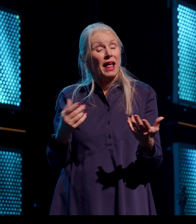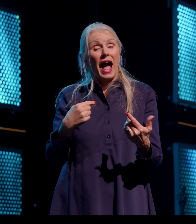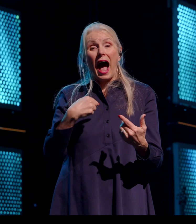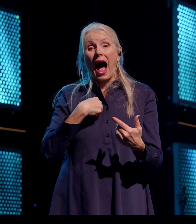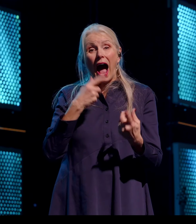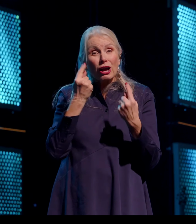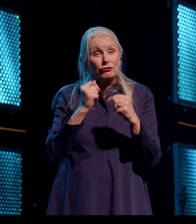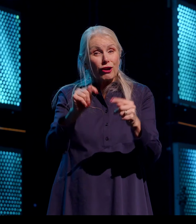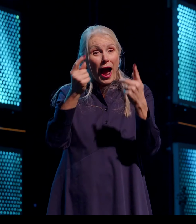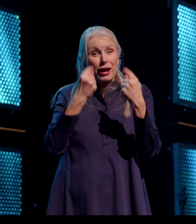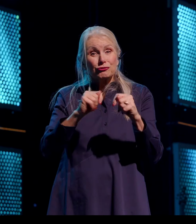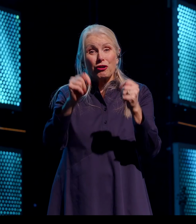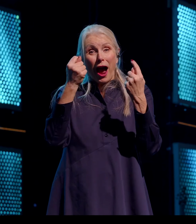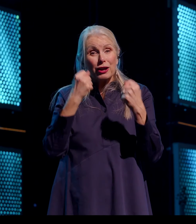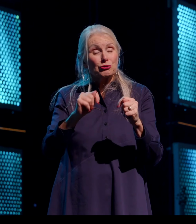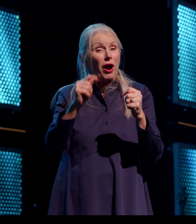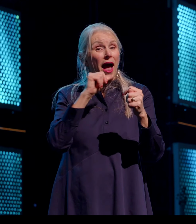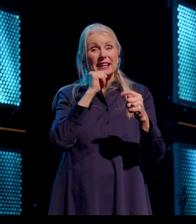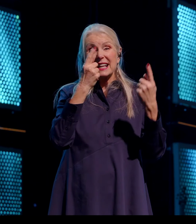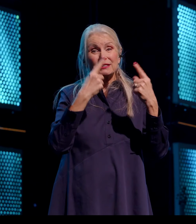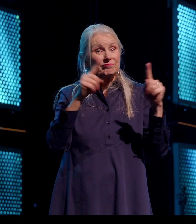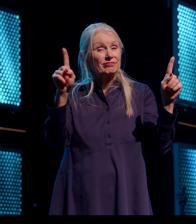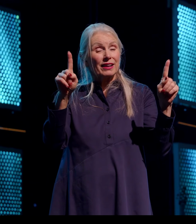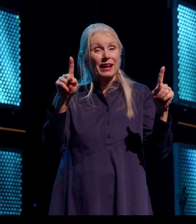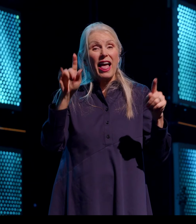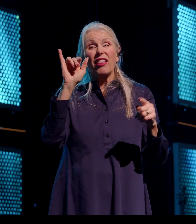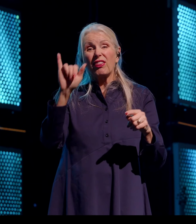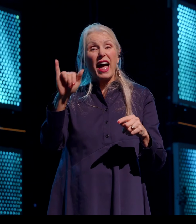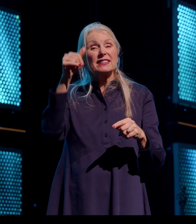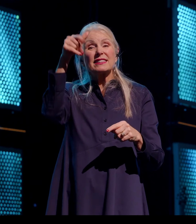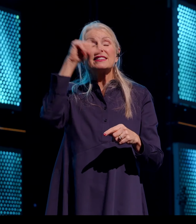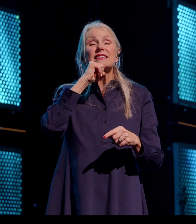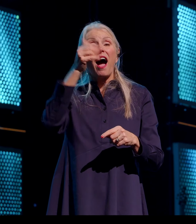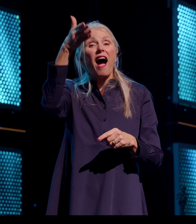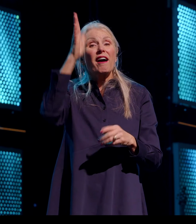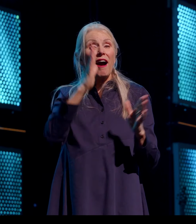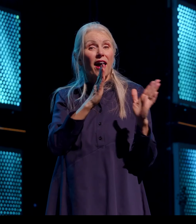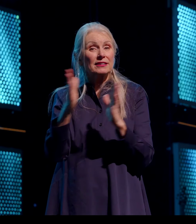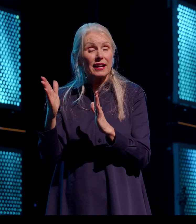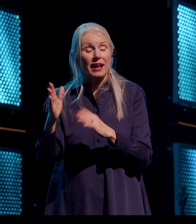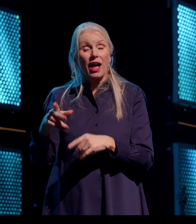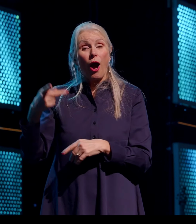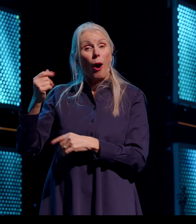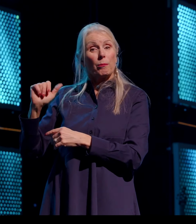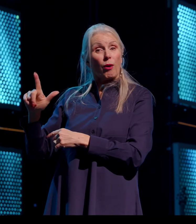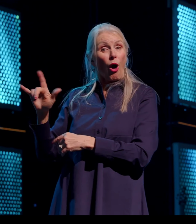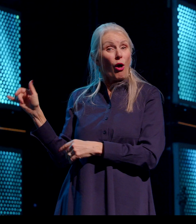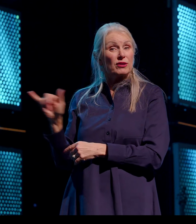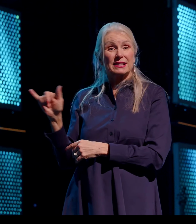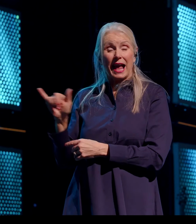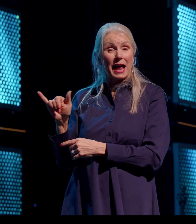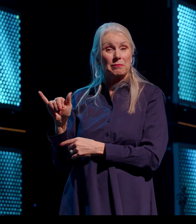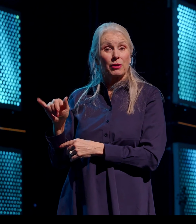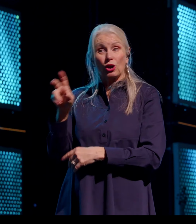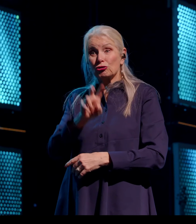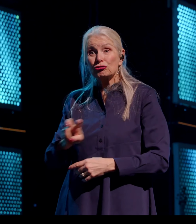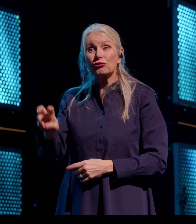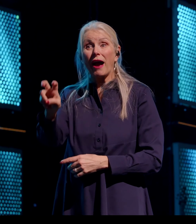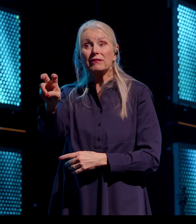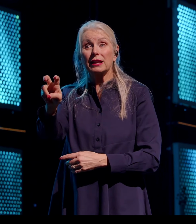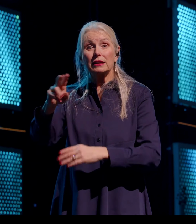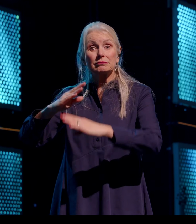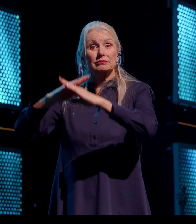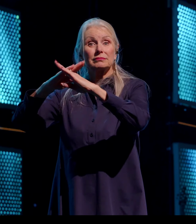again. Paul had a plan to strengthen the church, start a church in Bithynia. It was a worthy plan. The Spirit of God kept him from doing it. The Spirit of